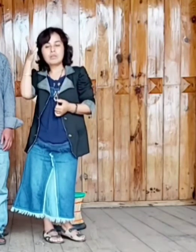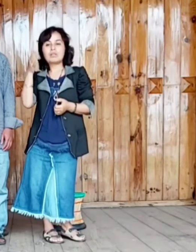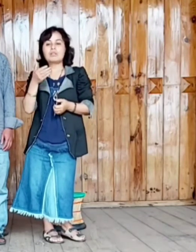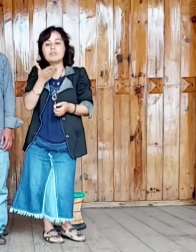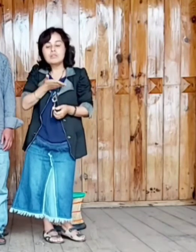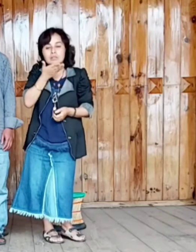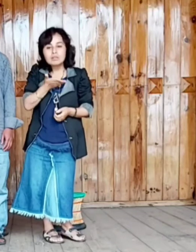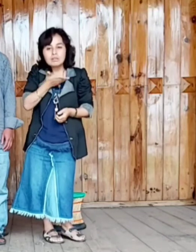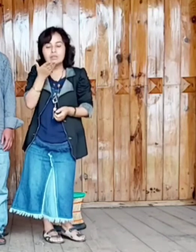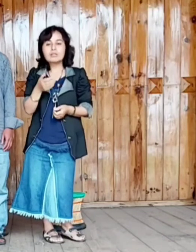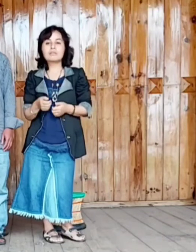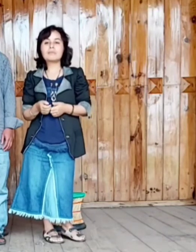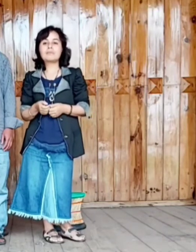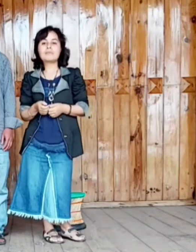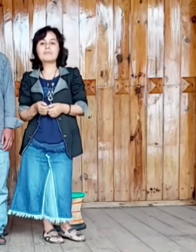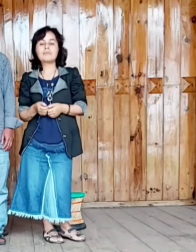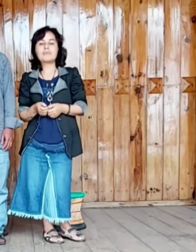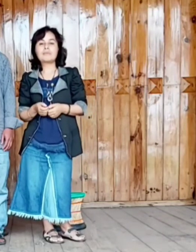hikai